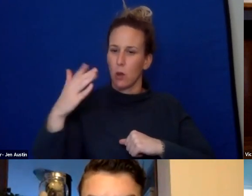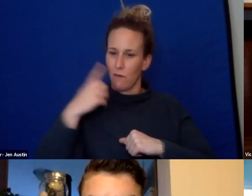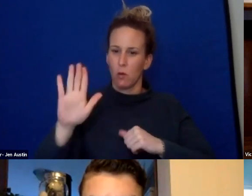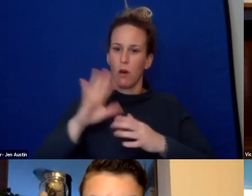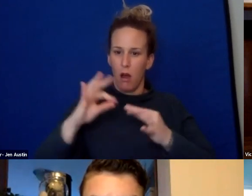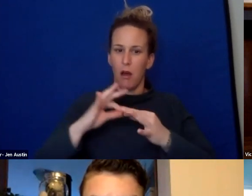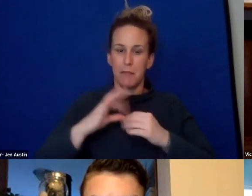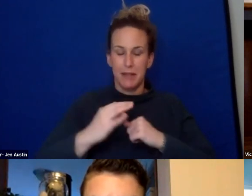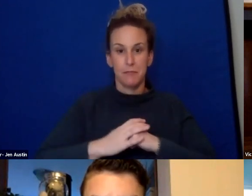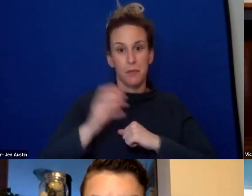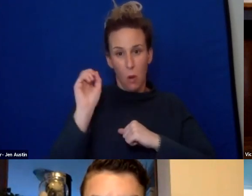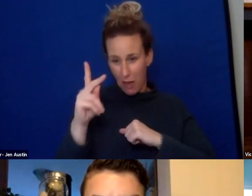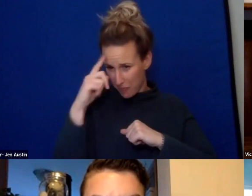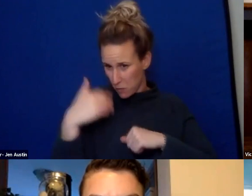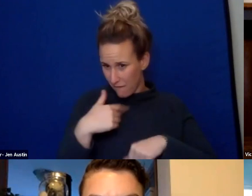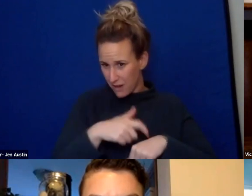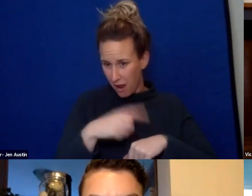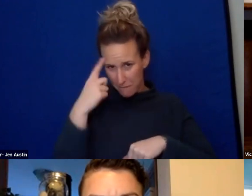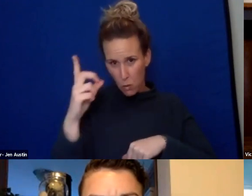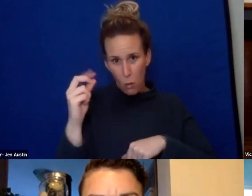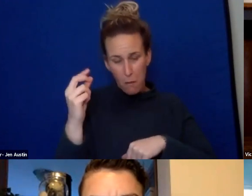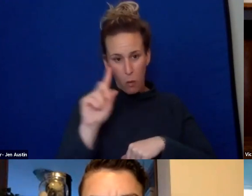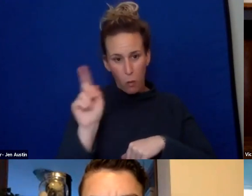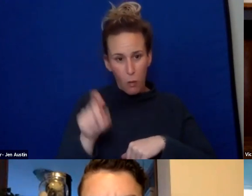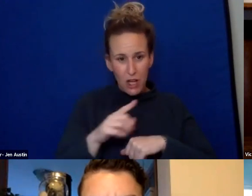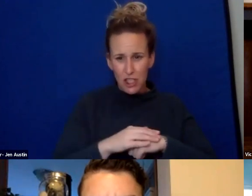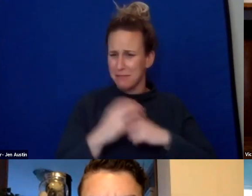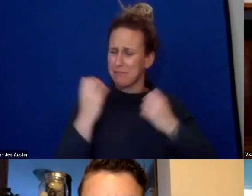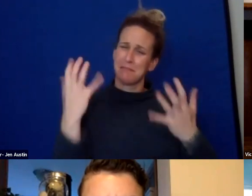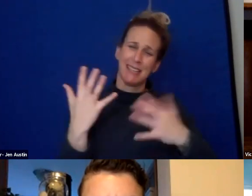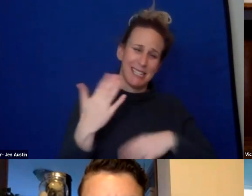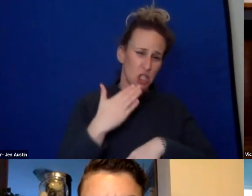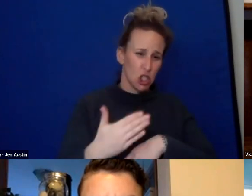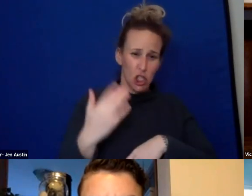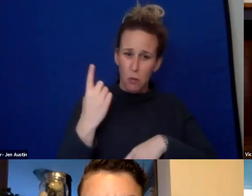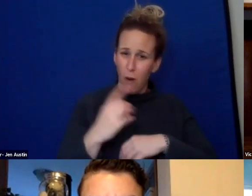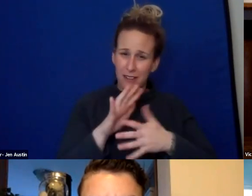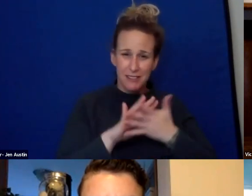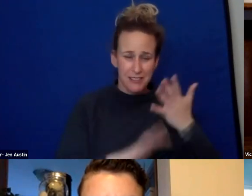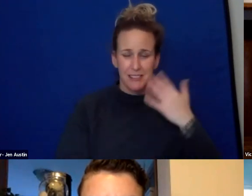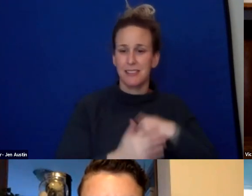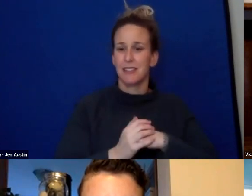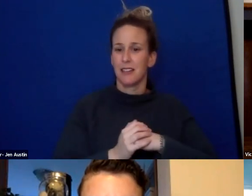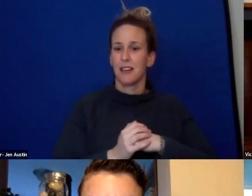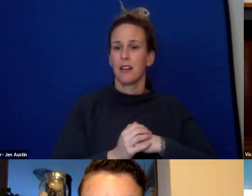um i think we have time for one more question we have so many good ones here um